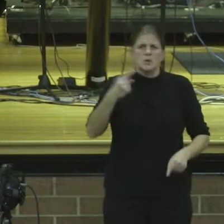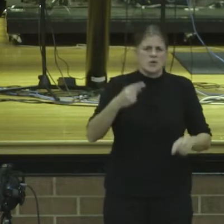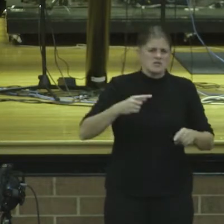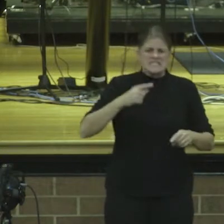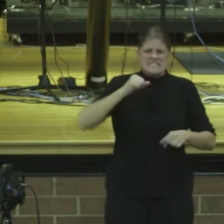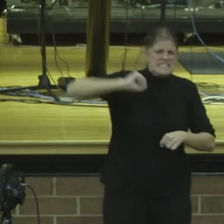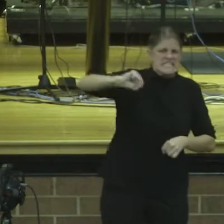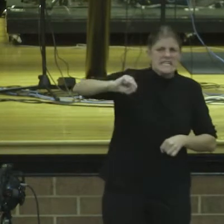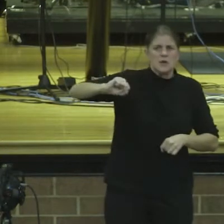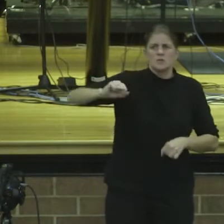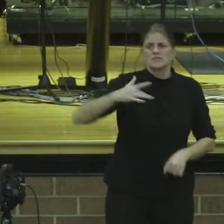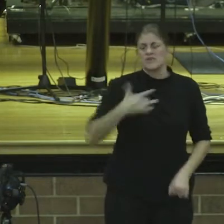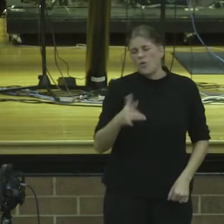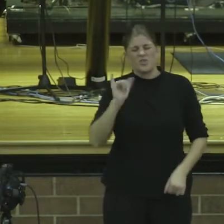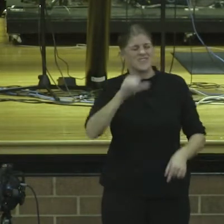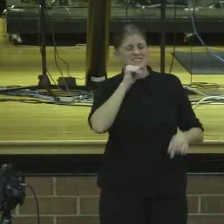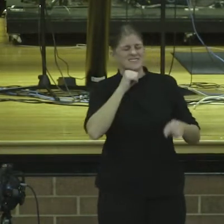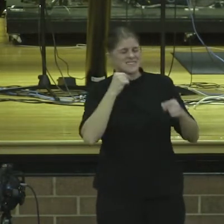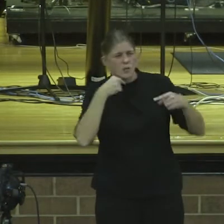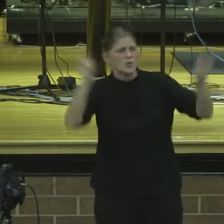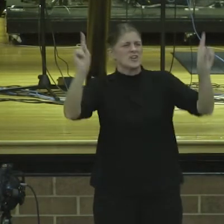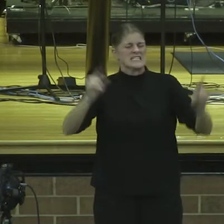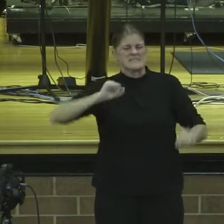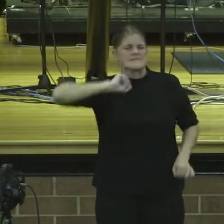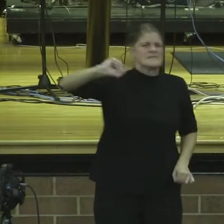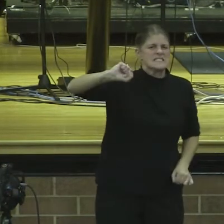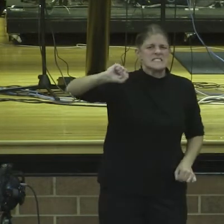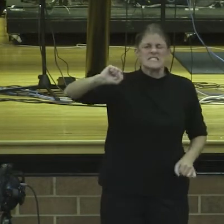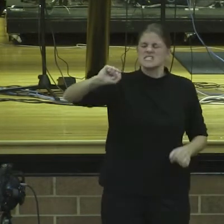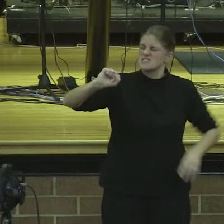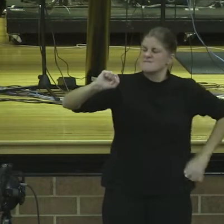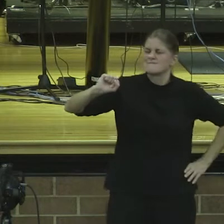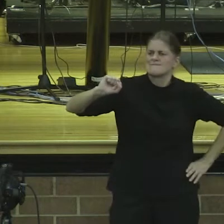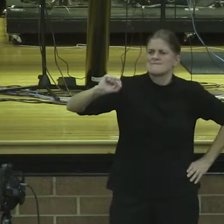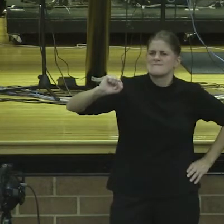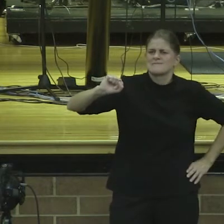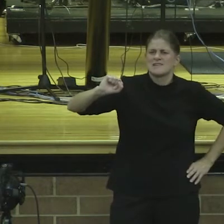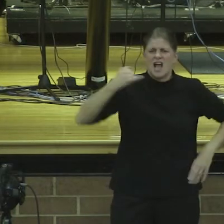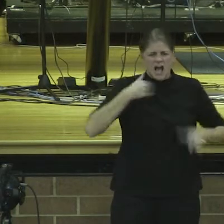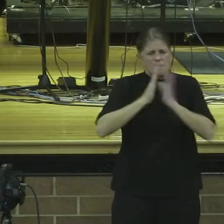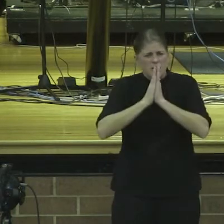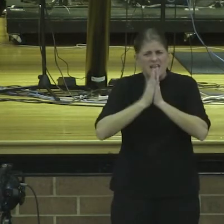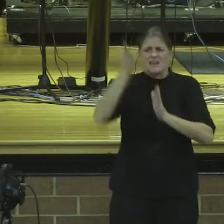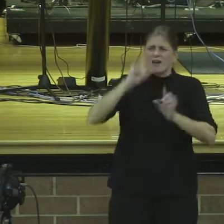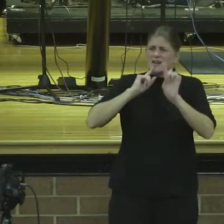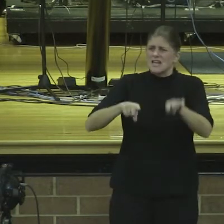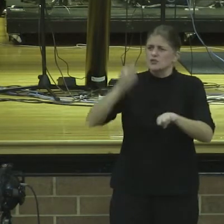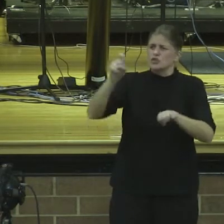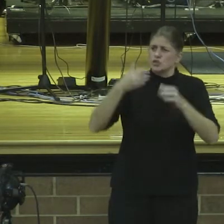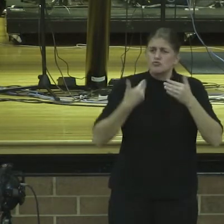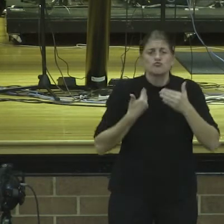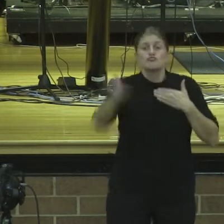way. Oh, it's not working. There's an opposition. If I was praying and God was answering it, then it should have just been a clear highway.